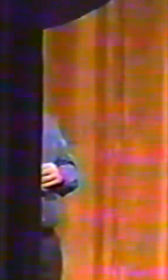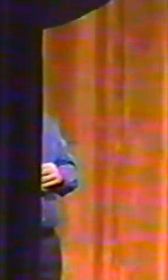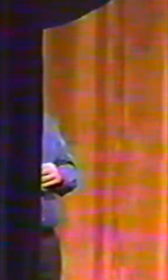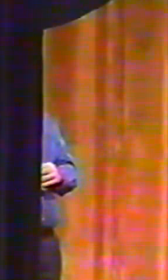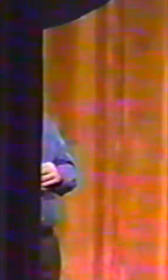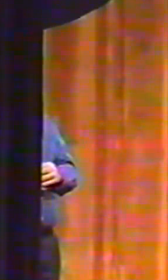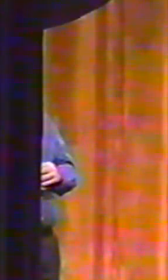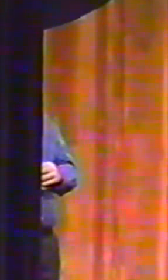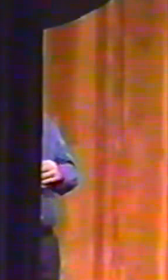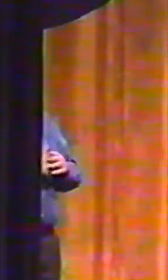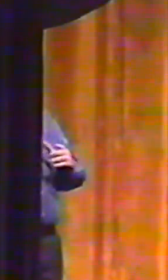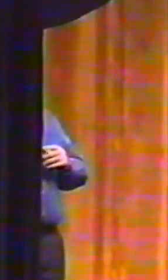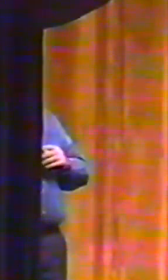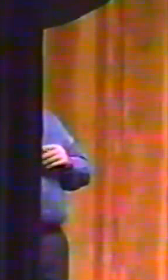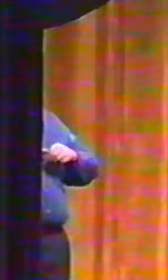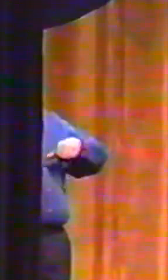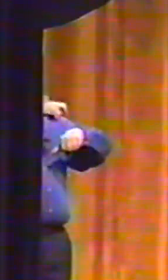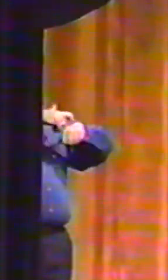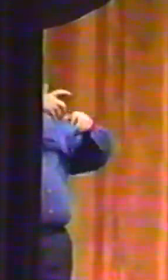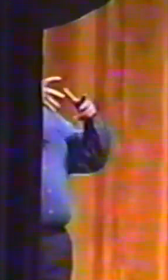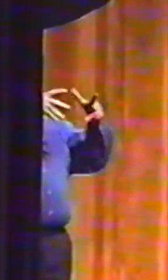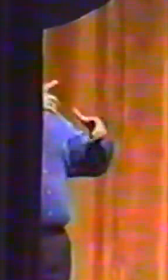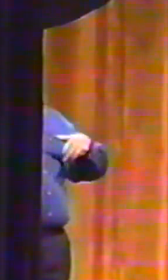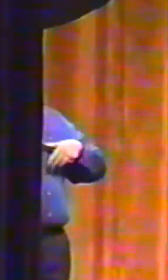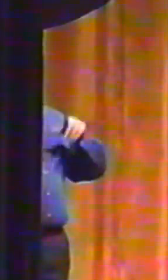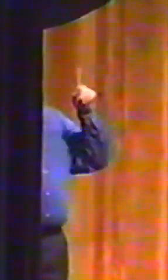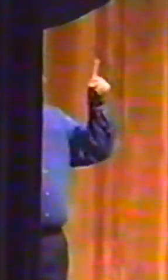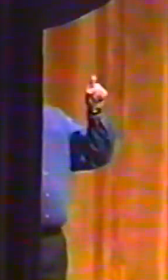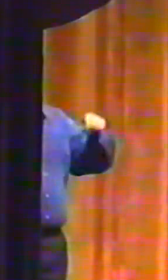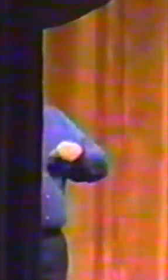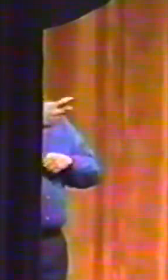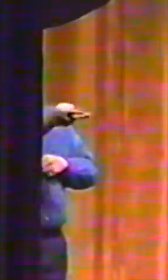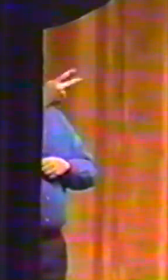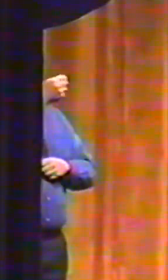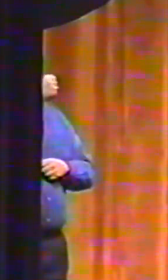Thanks. I wanted to leave a little bit of time for questions. Yes.